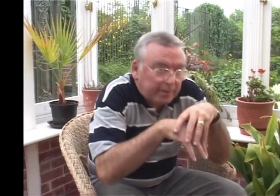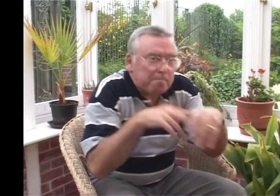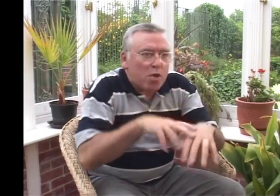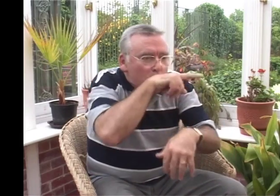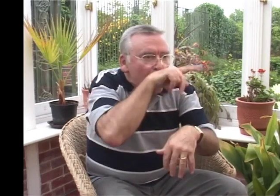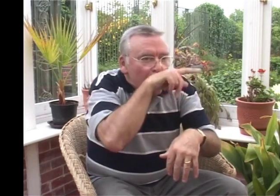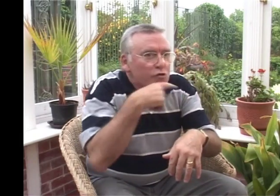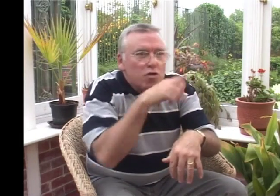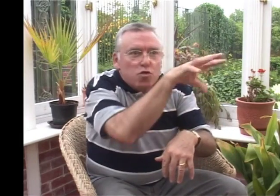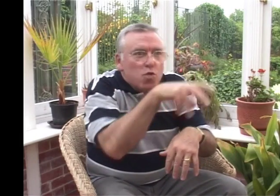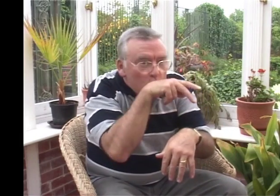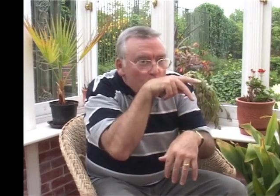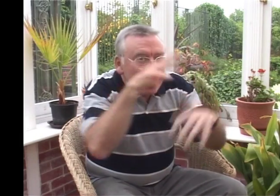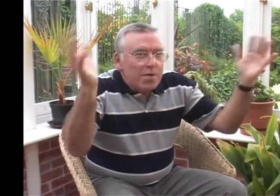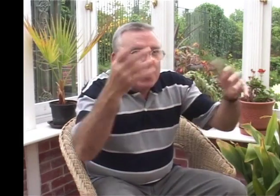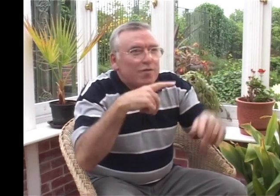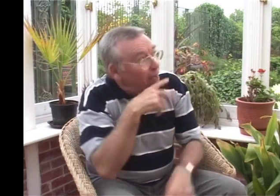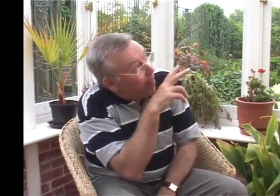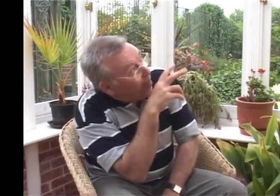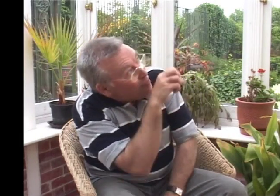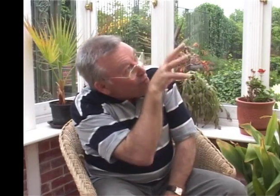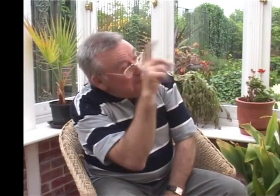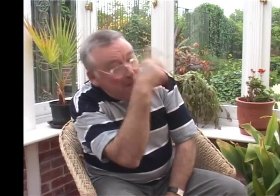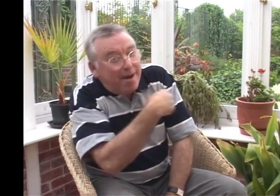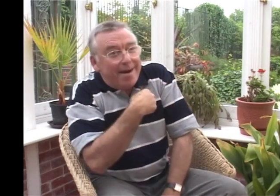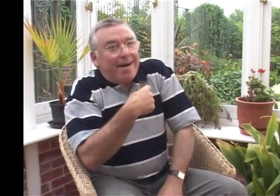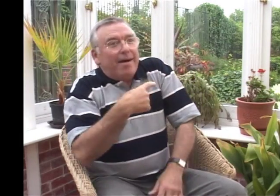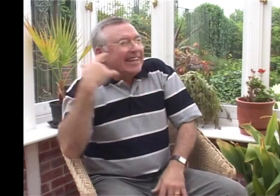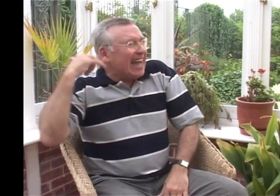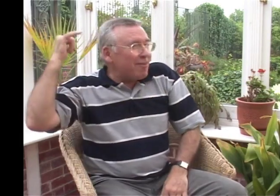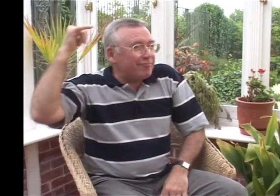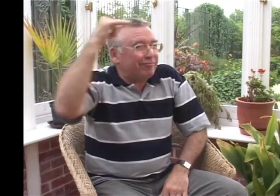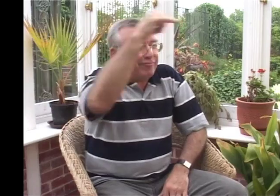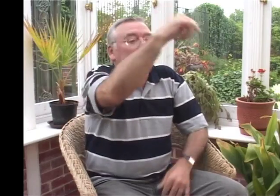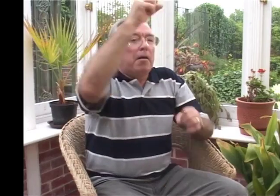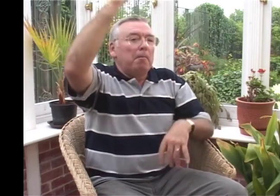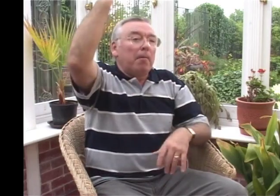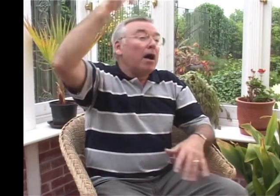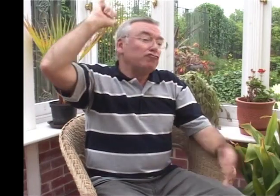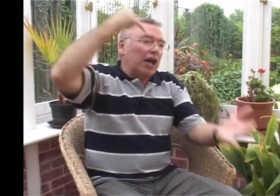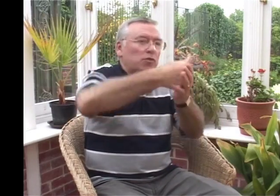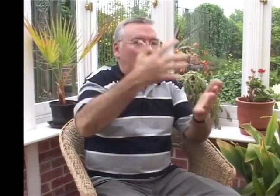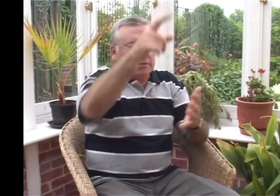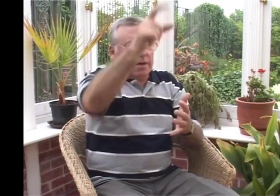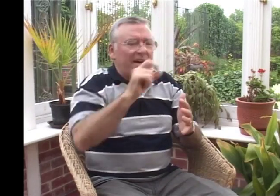my mum had a cigarette hanging out of her mouth, and there was the smoke rising up. I remember that clearly. And I heard the planes going over, and then it crashed. It crashed